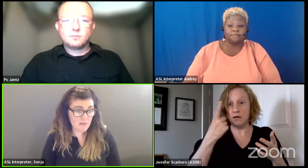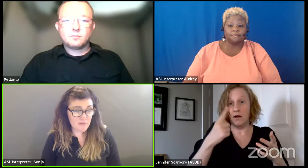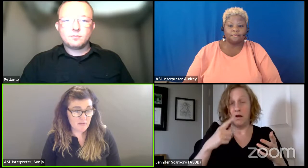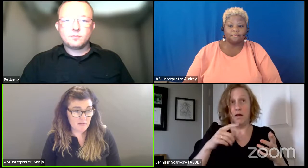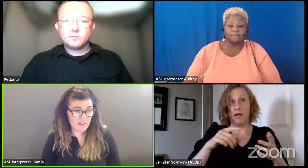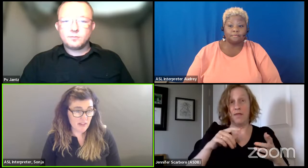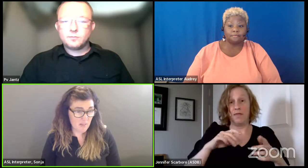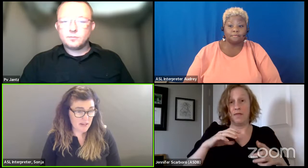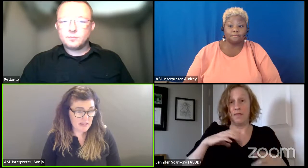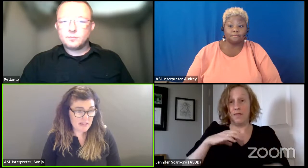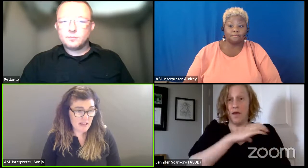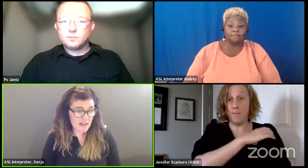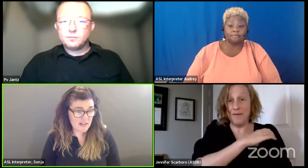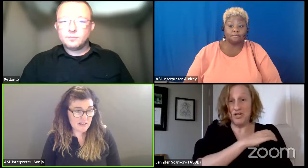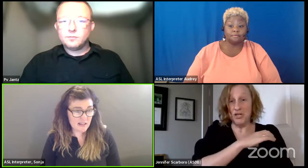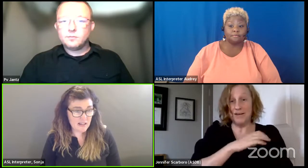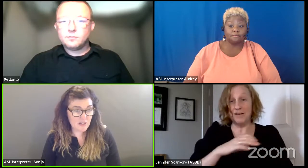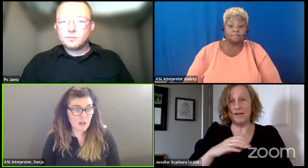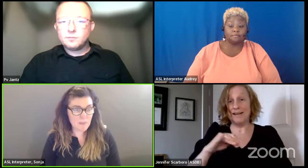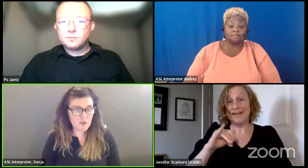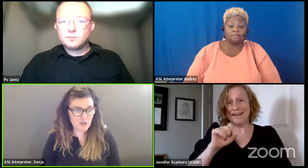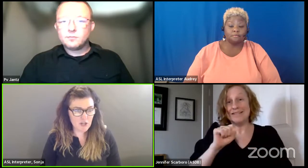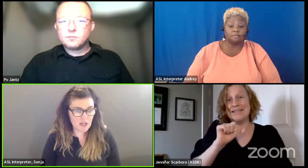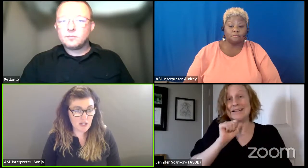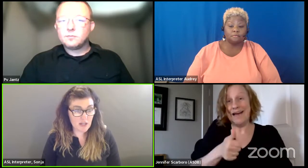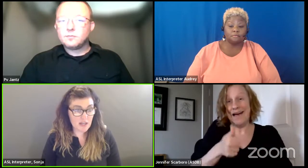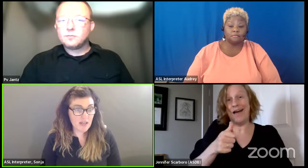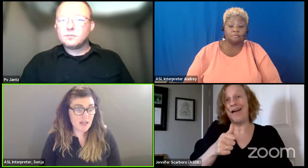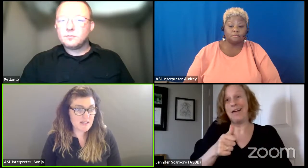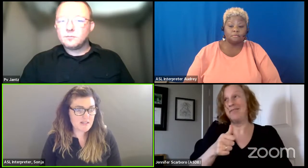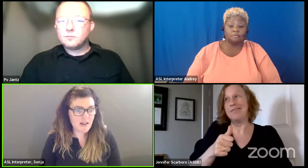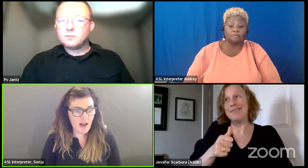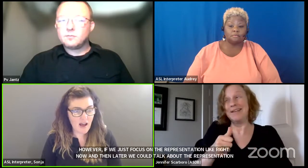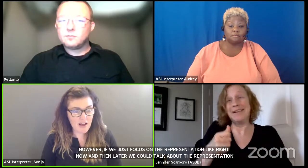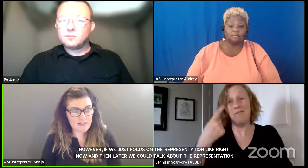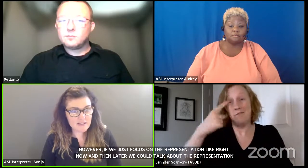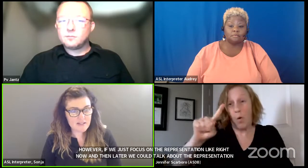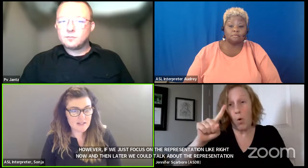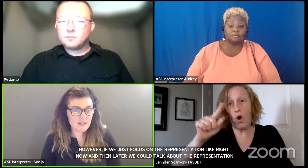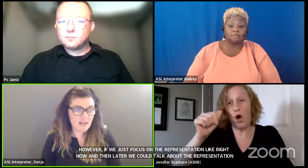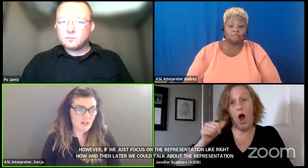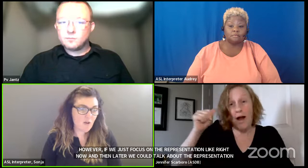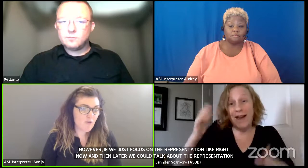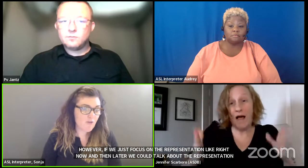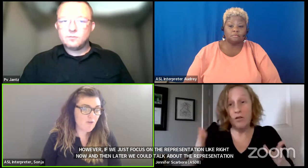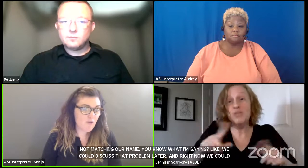I mean, does that make sense? Like, the commission is not